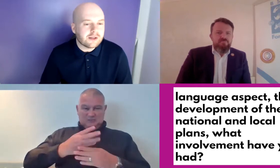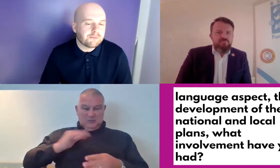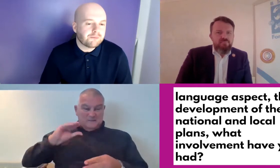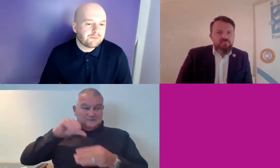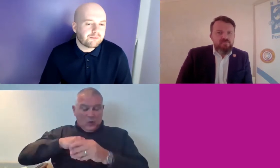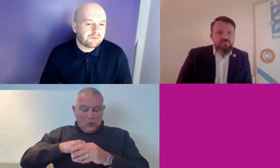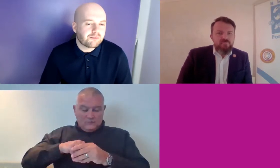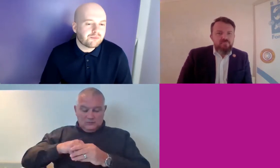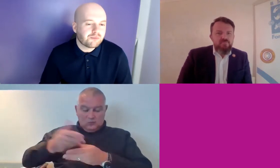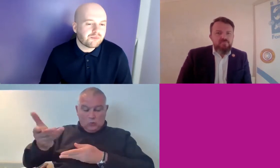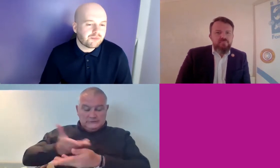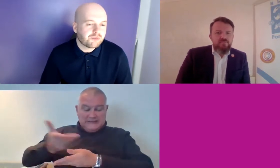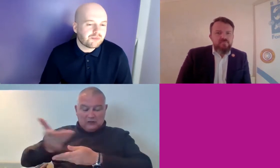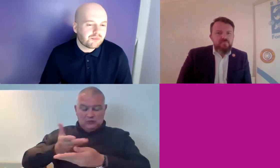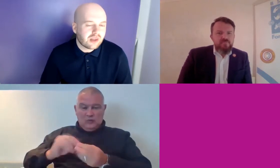had?